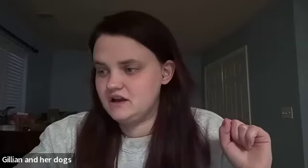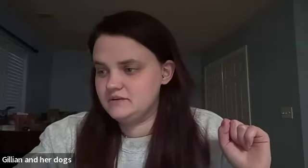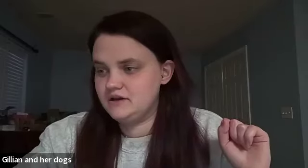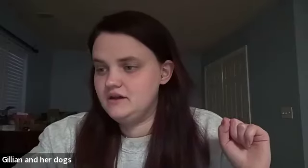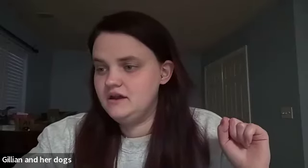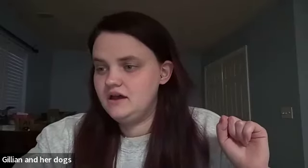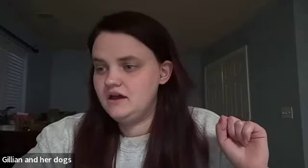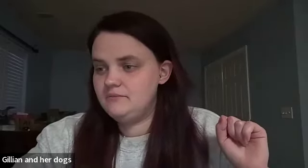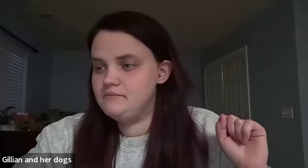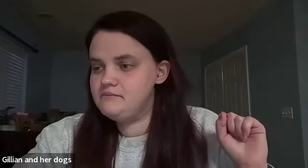talk about.